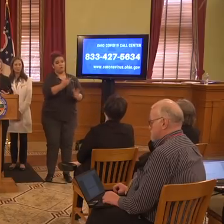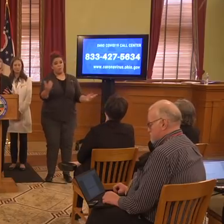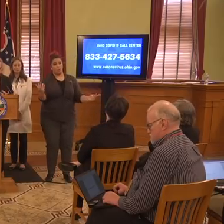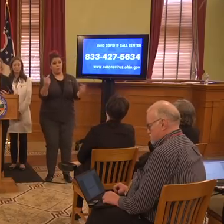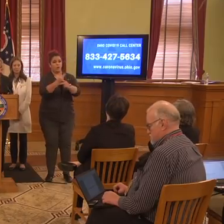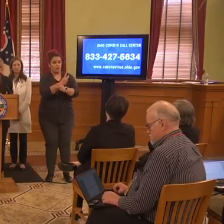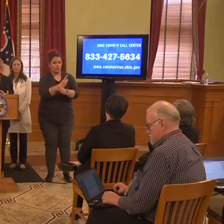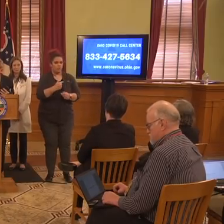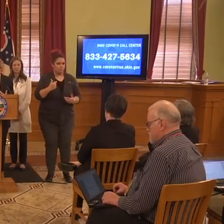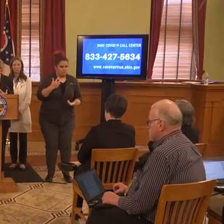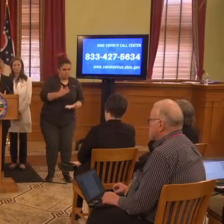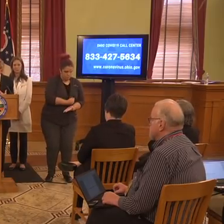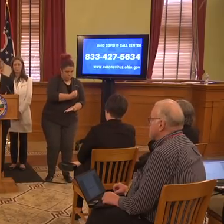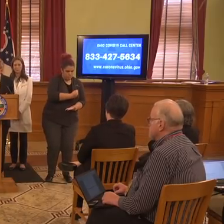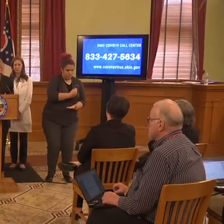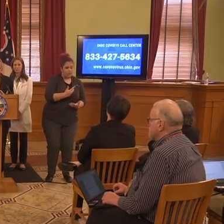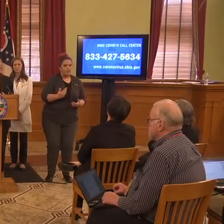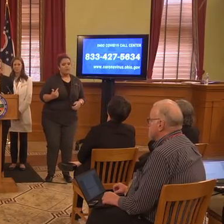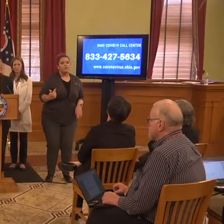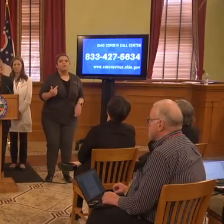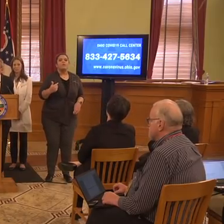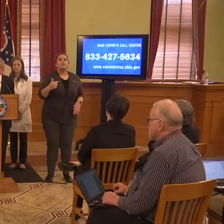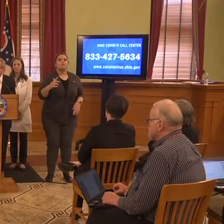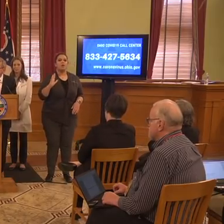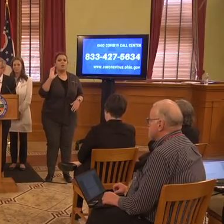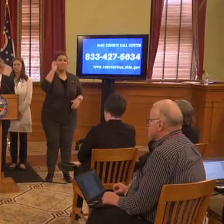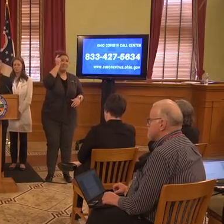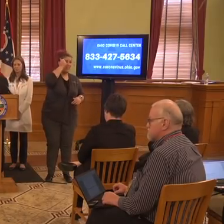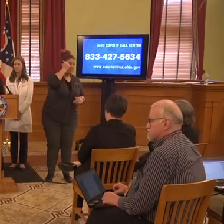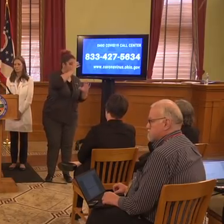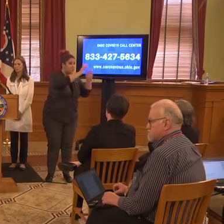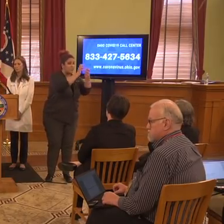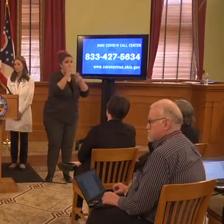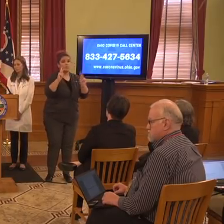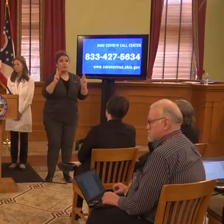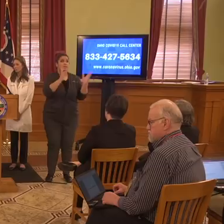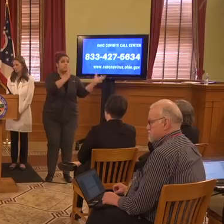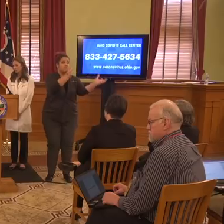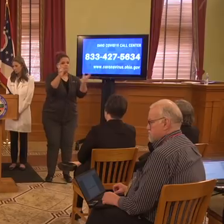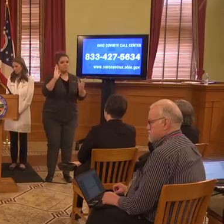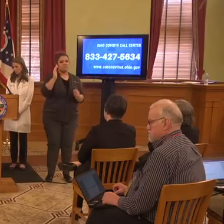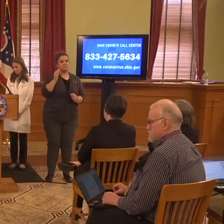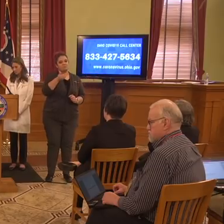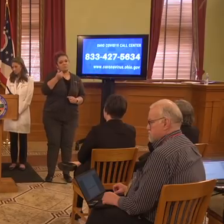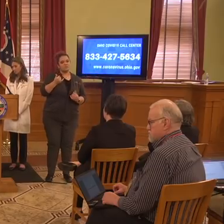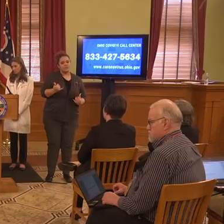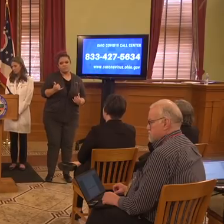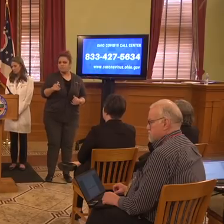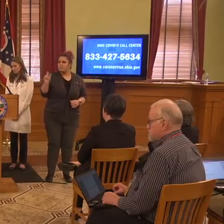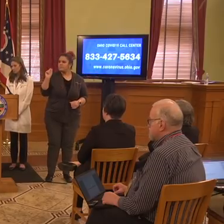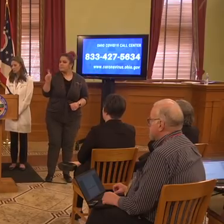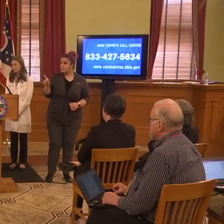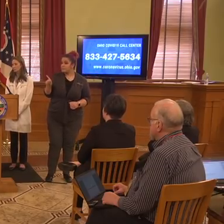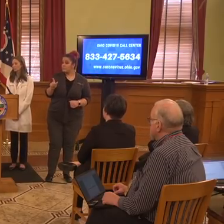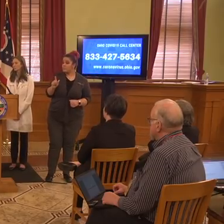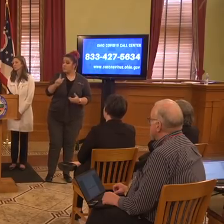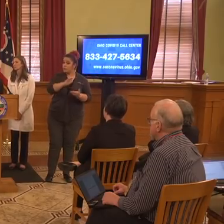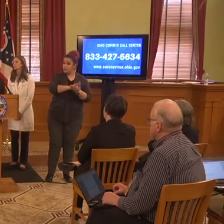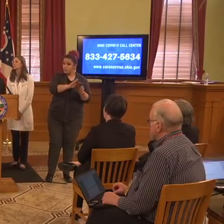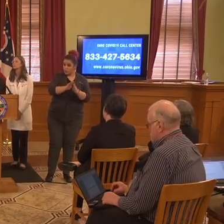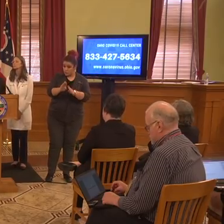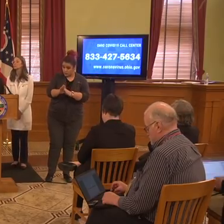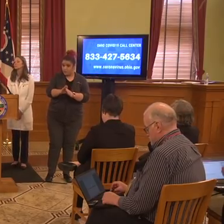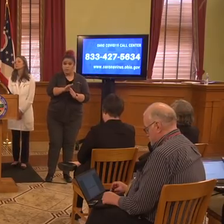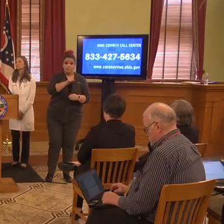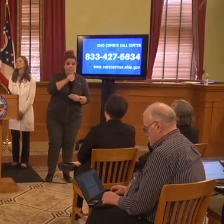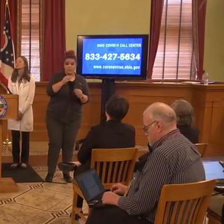all the evidence is and all the people that we have talked to. Governor, this school closing, this is both public and private, correct? It's every school in the